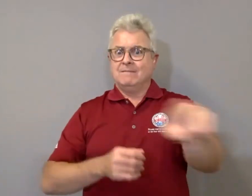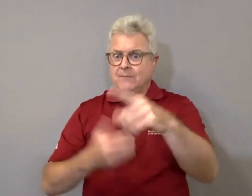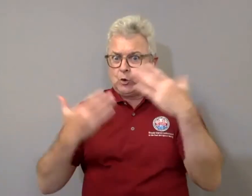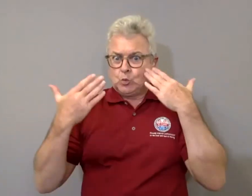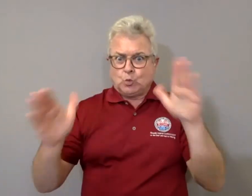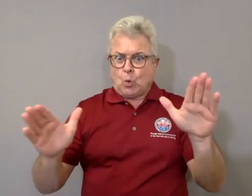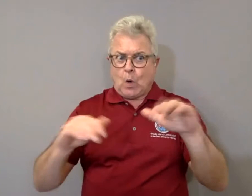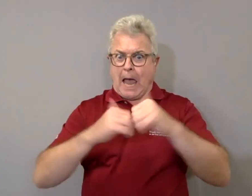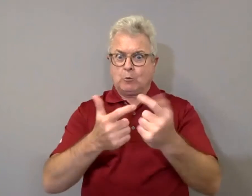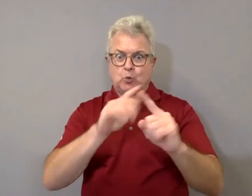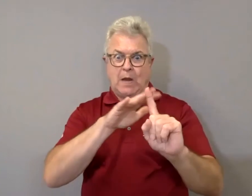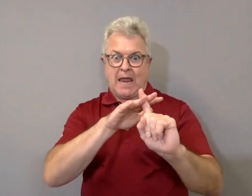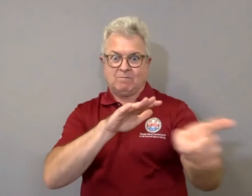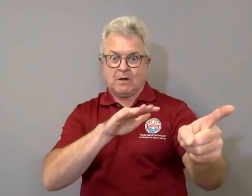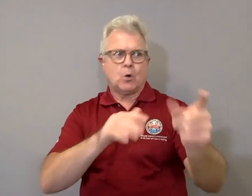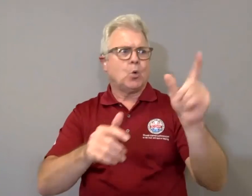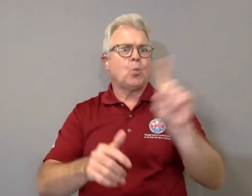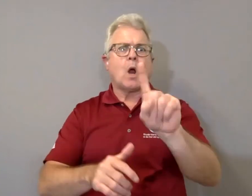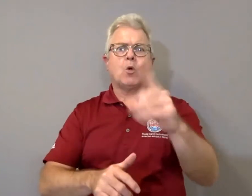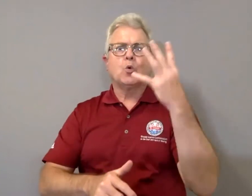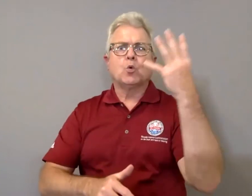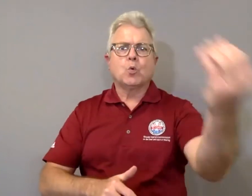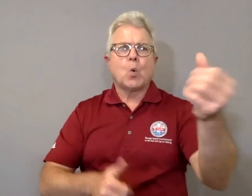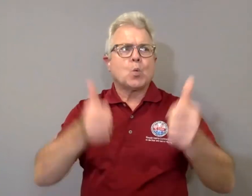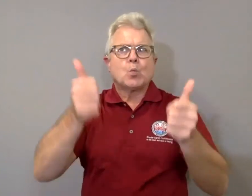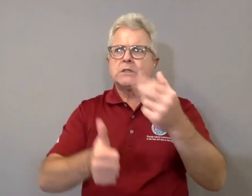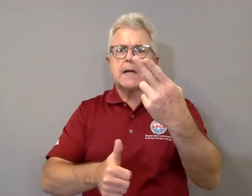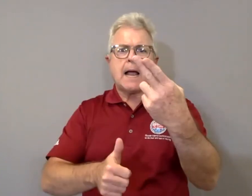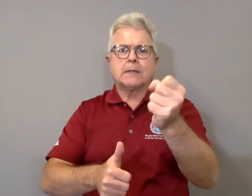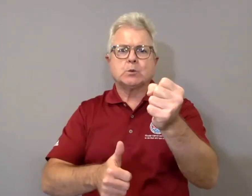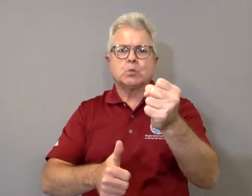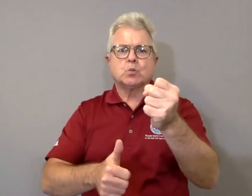the evacuation location for the shelter.